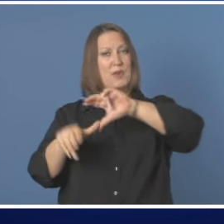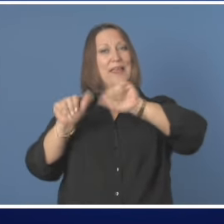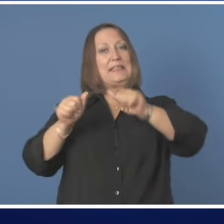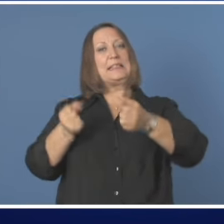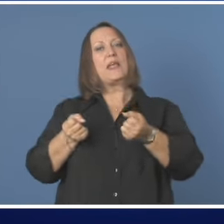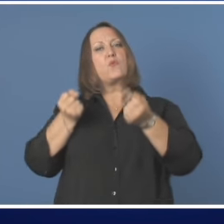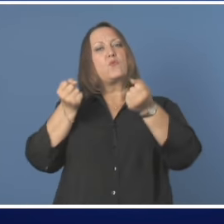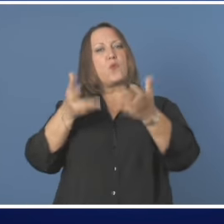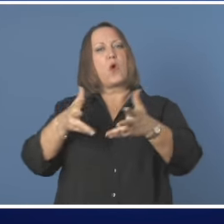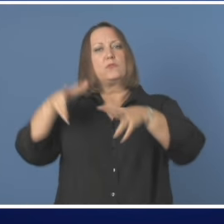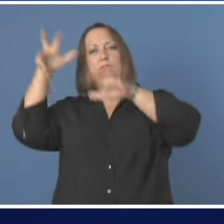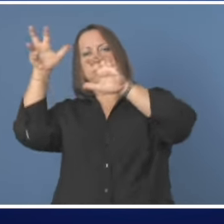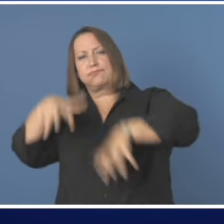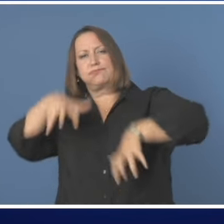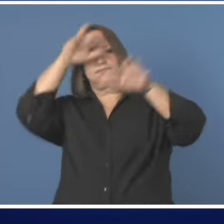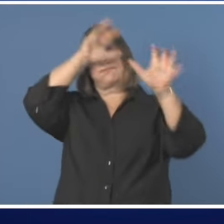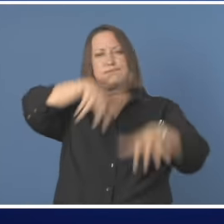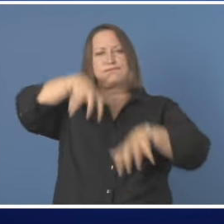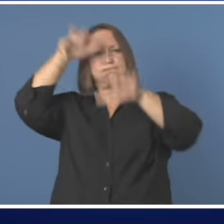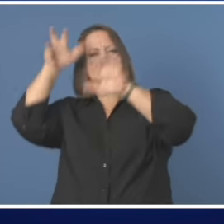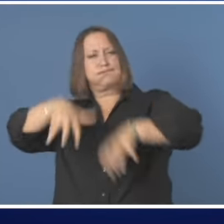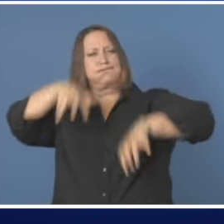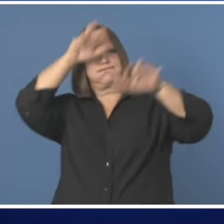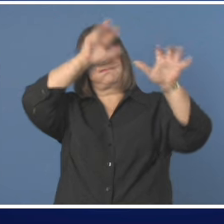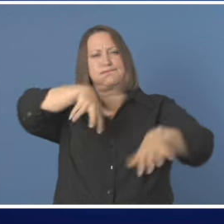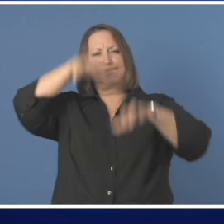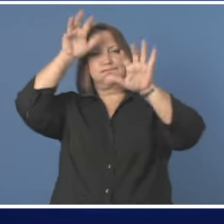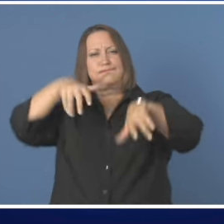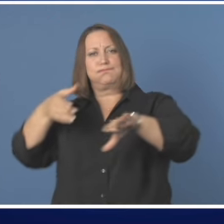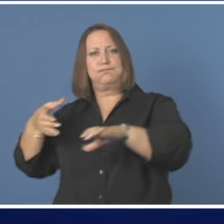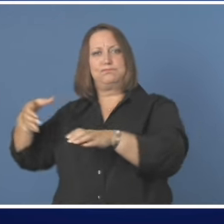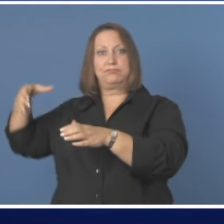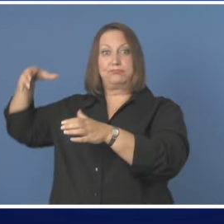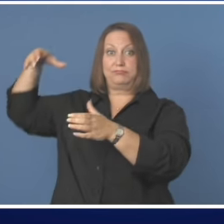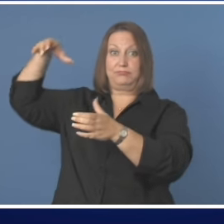Hurricanes can produce widespread torrential rains.